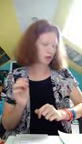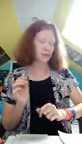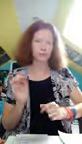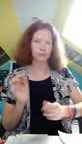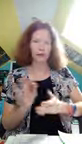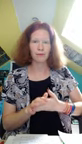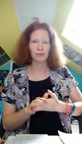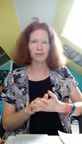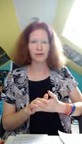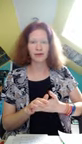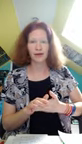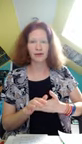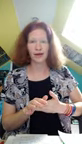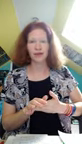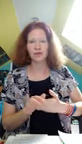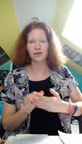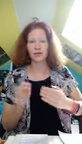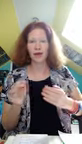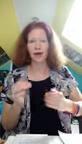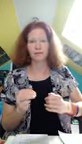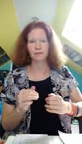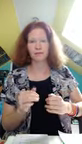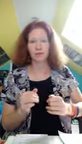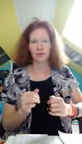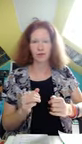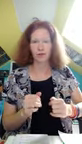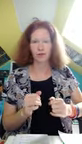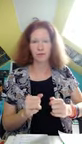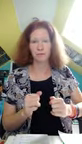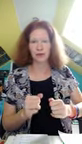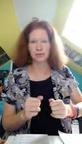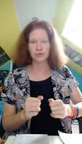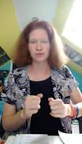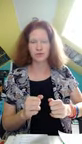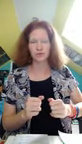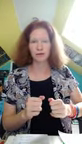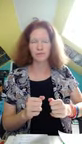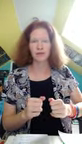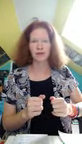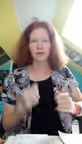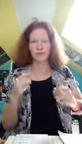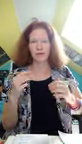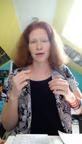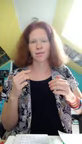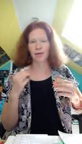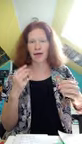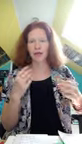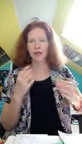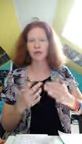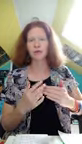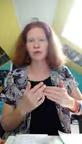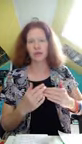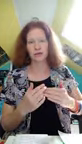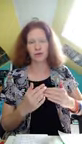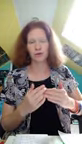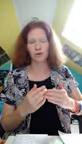So you probably want to think of ways that you can help a person with auditory processing disorder, help them to have good communication with you.